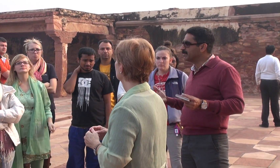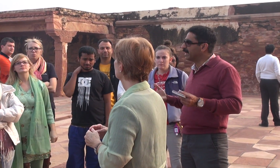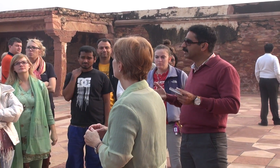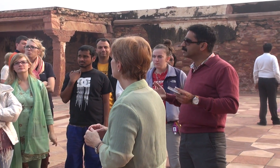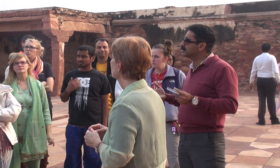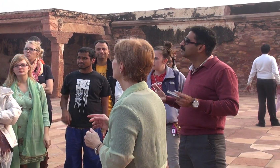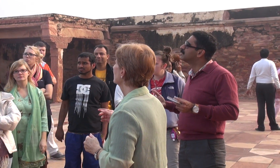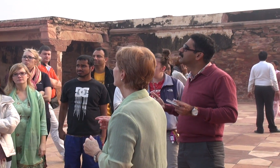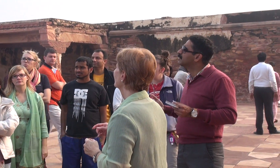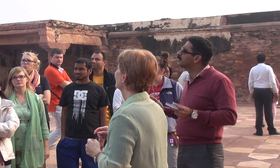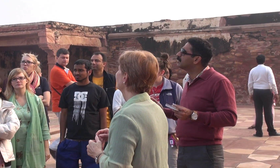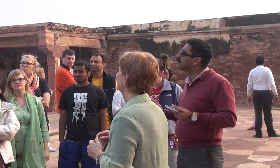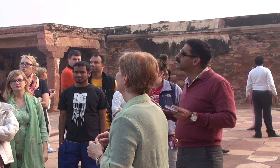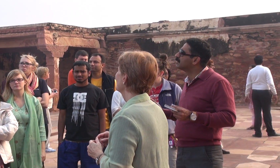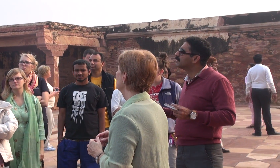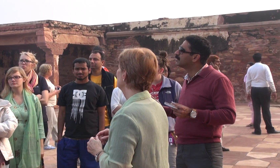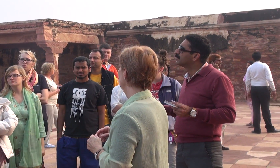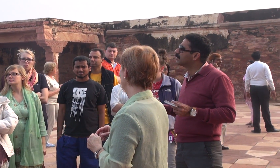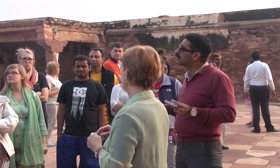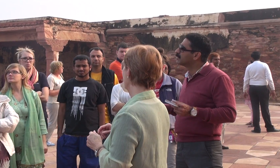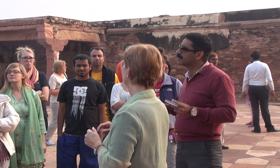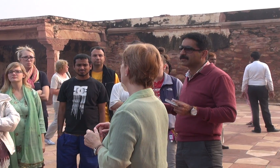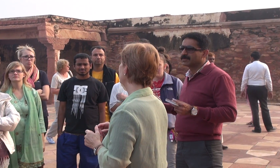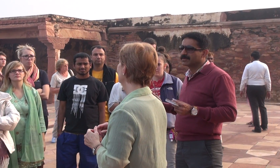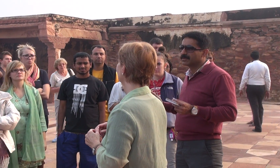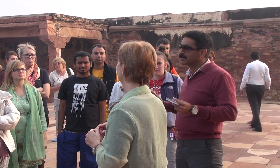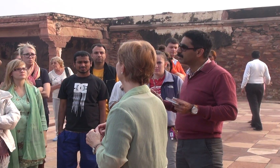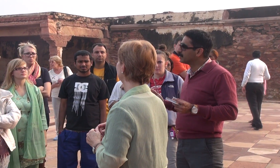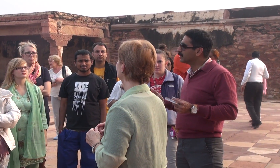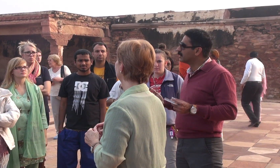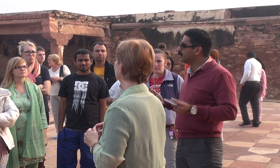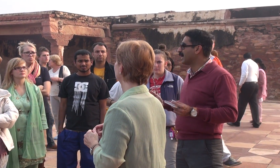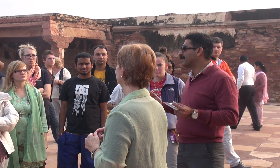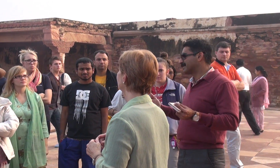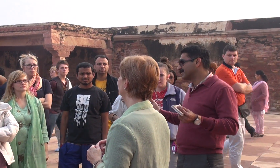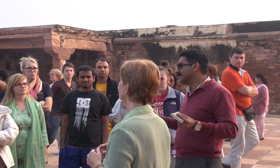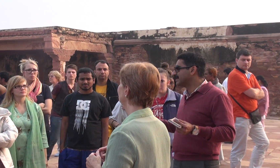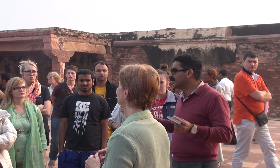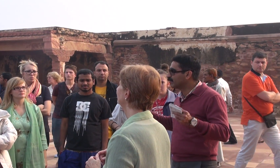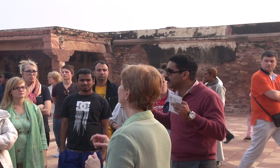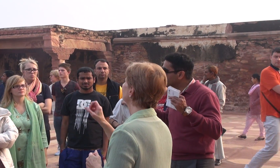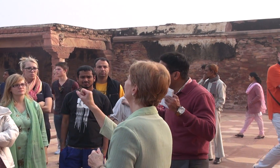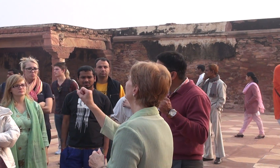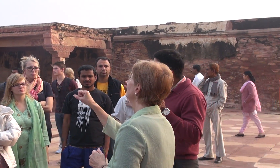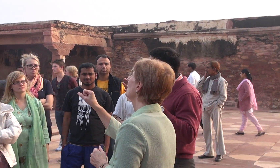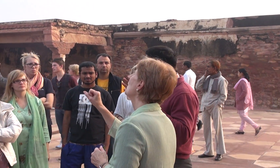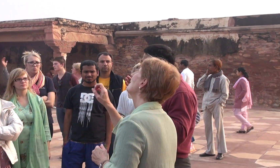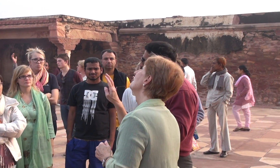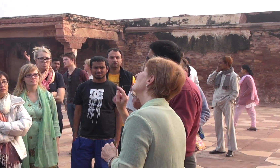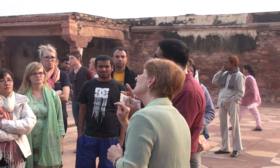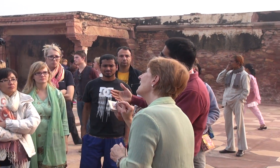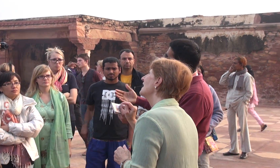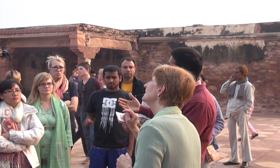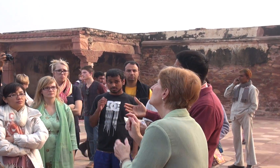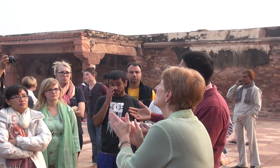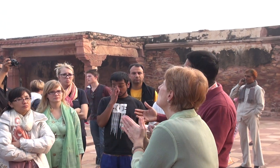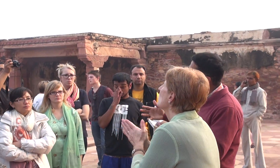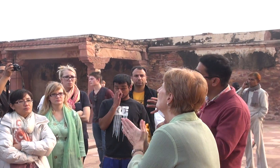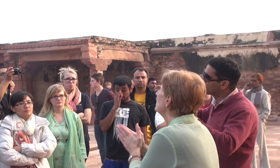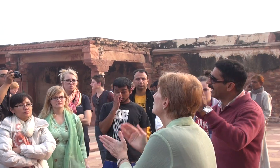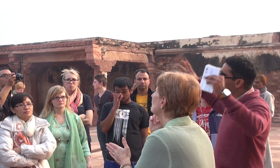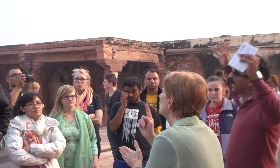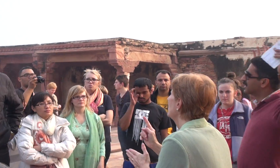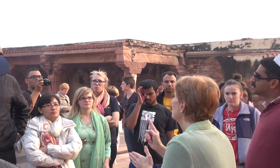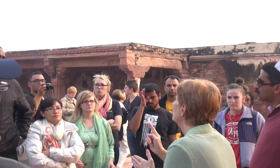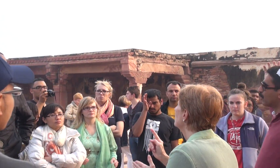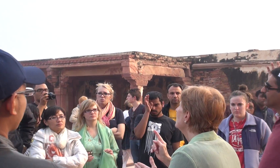So he made. Weren't they heavy? Yeah, but it was a motivation thing. He didn't